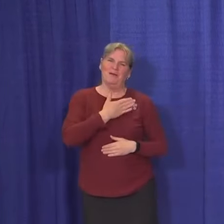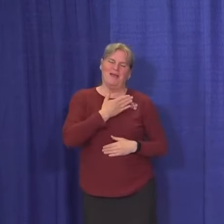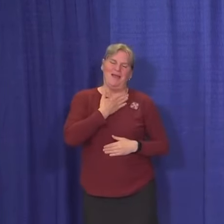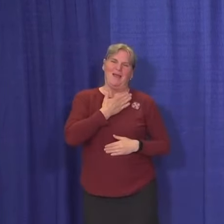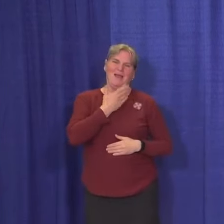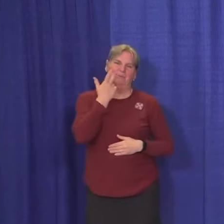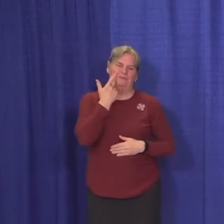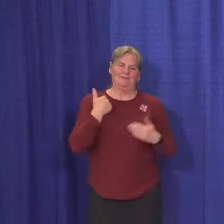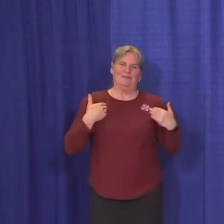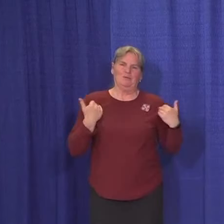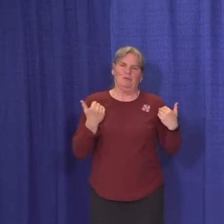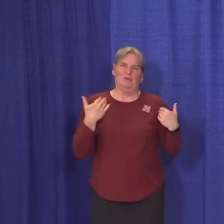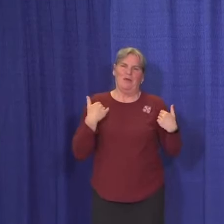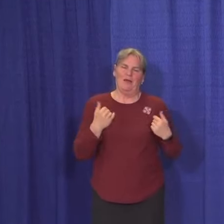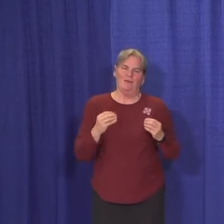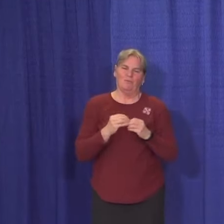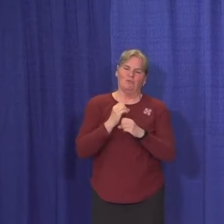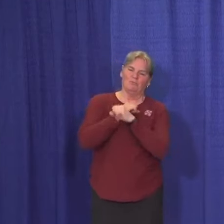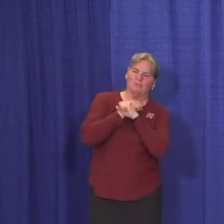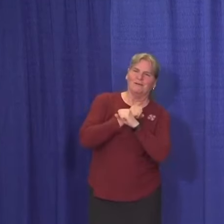protection.